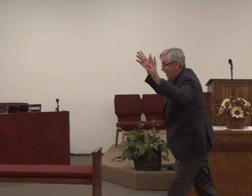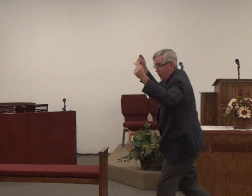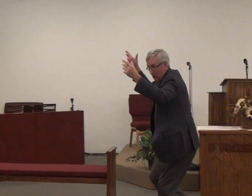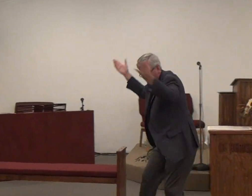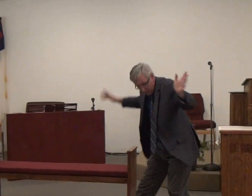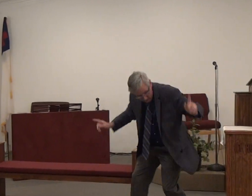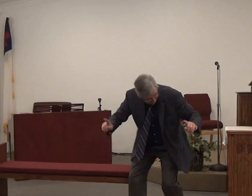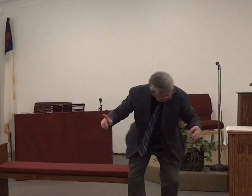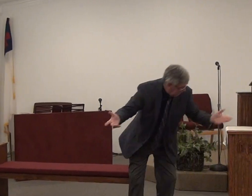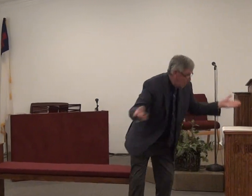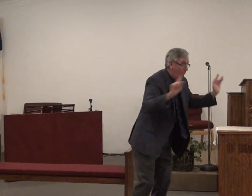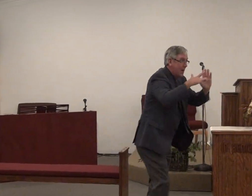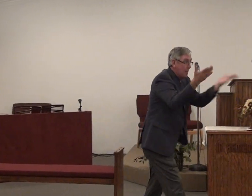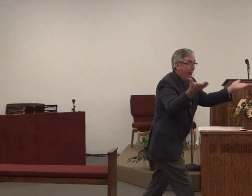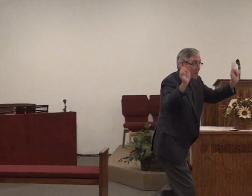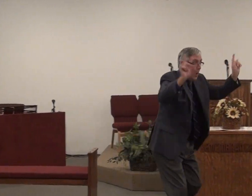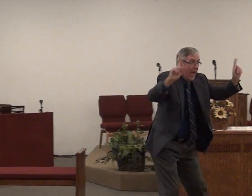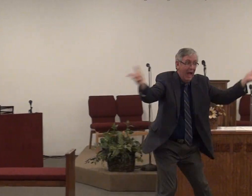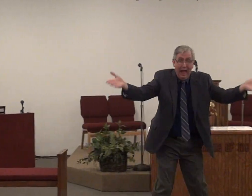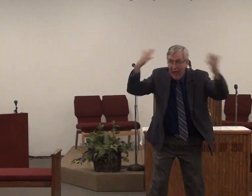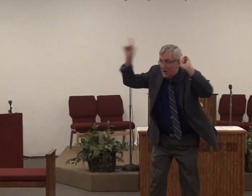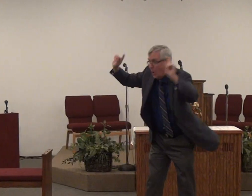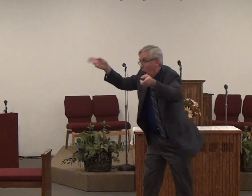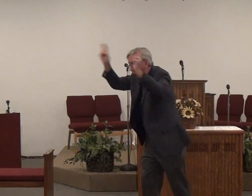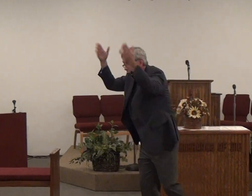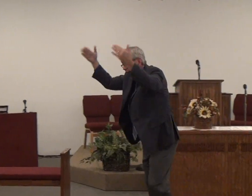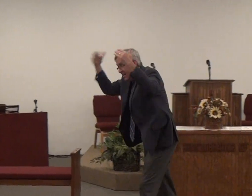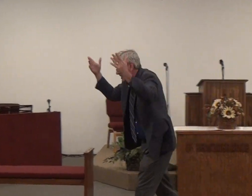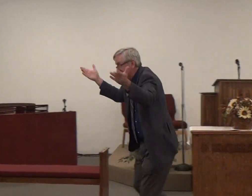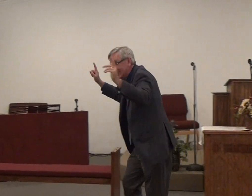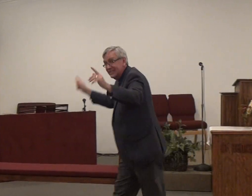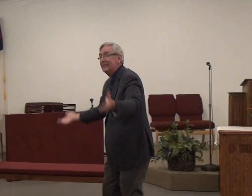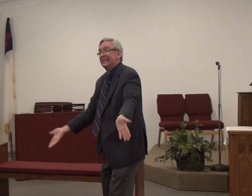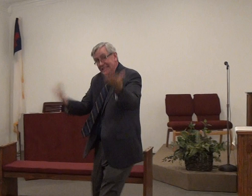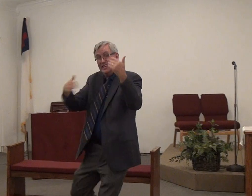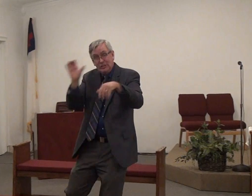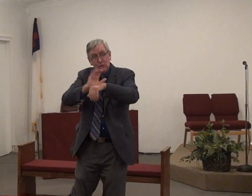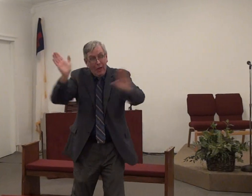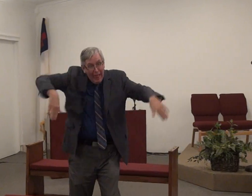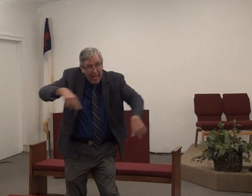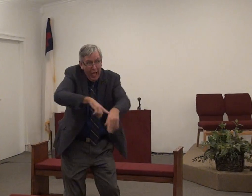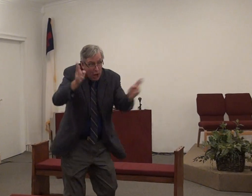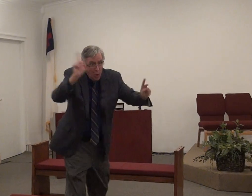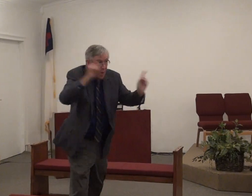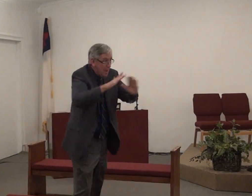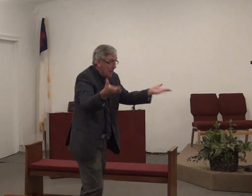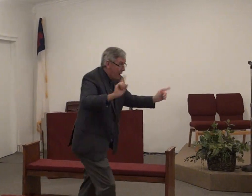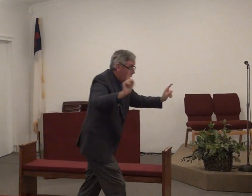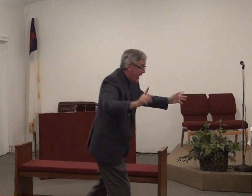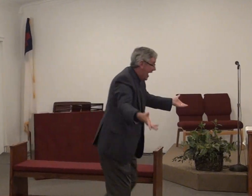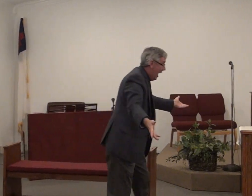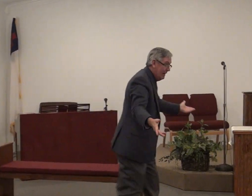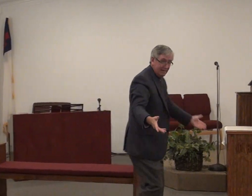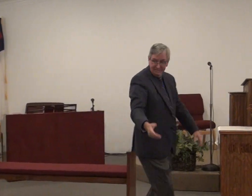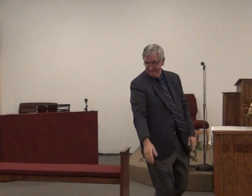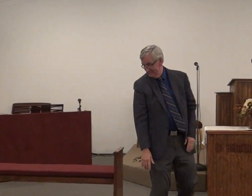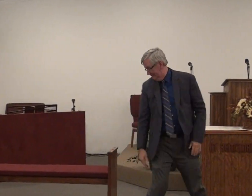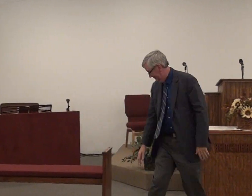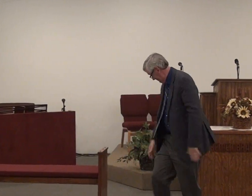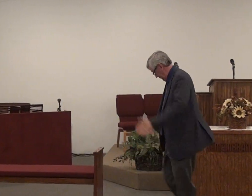everybody up. Let's get going. Come on. Hey, has anybody seen my Bible? Where's my Bible? Come on, hurry. We don't want to be late for church. Where's my Bible?